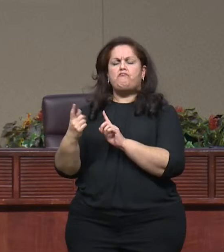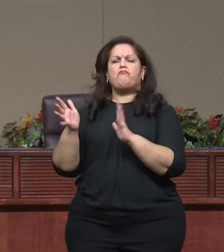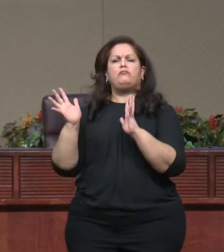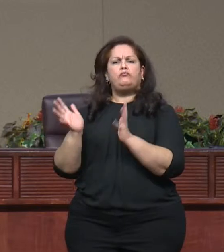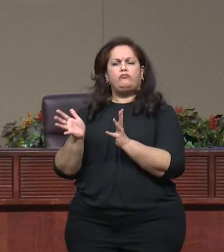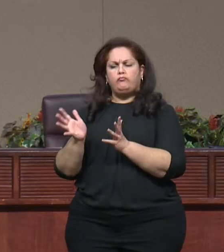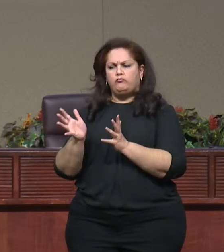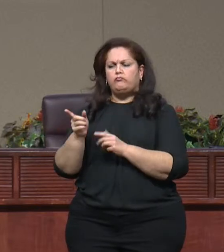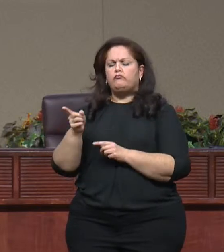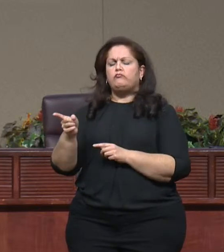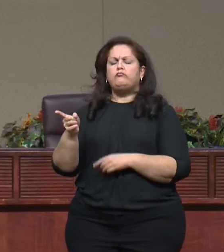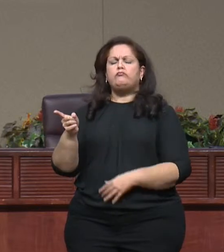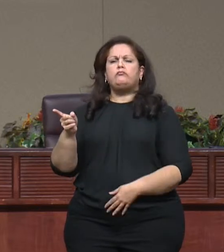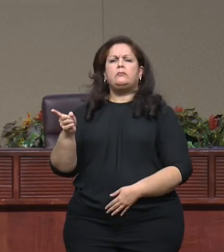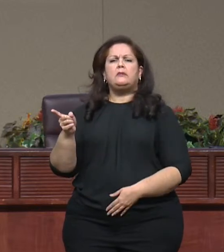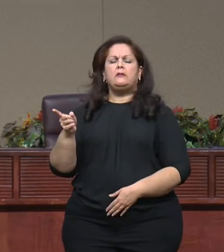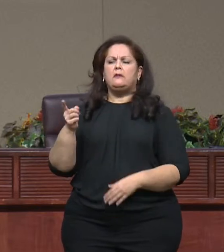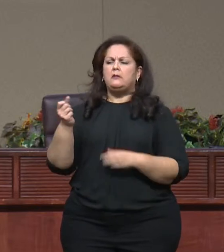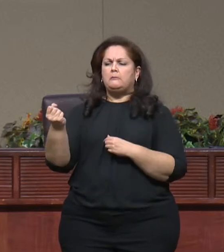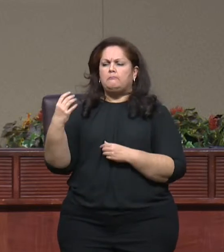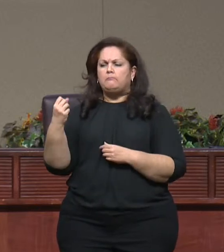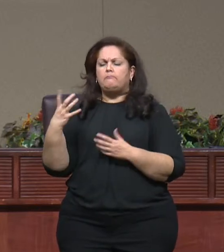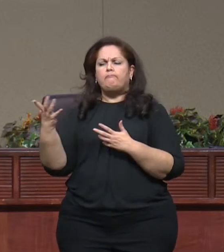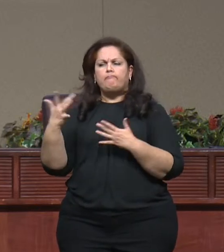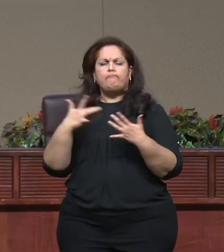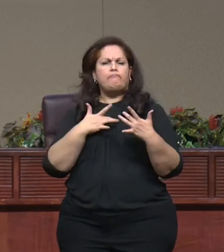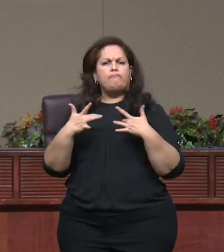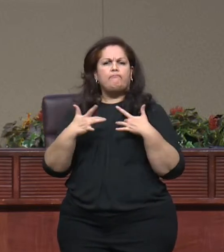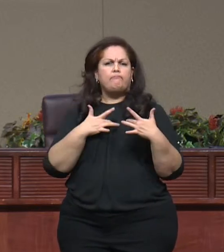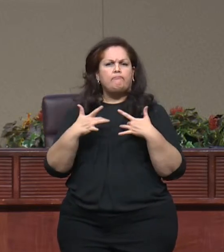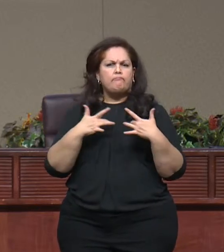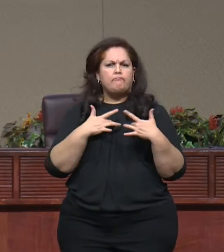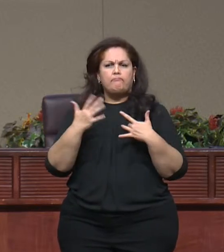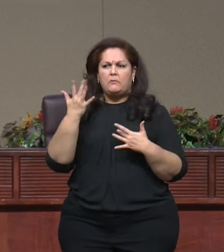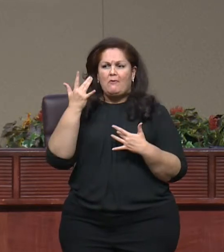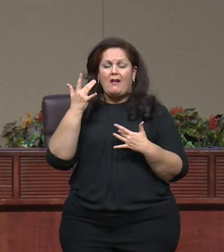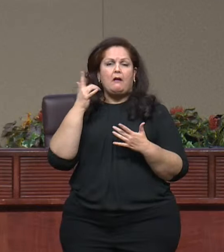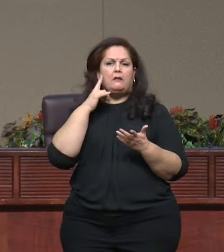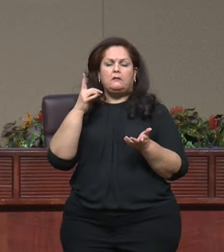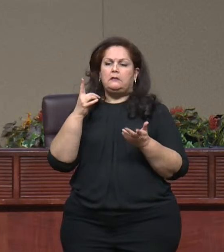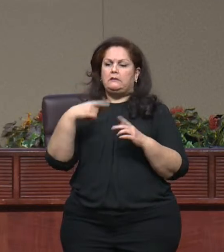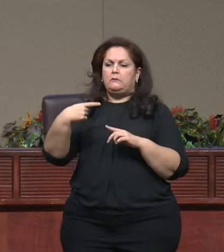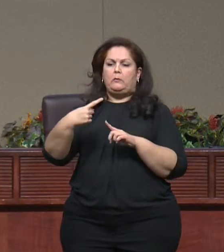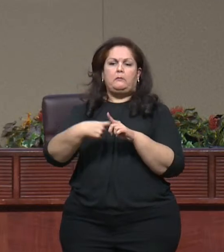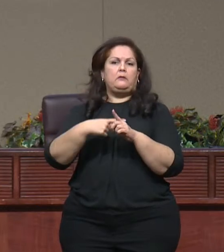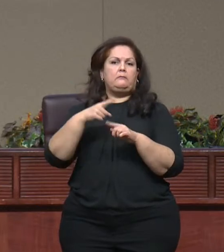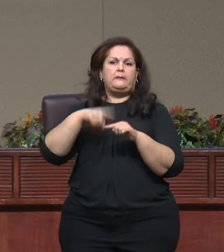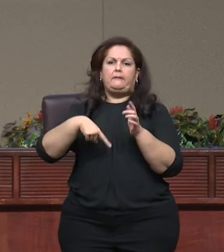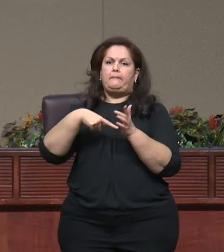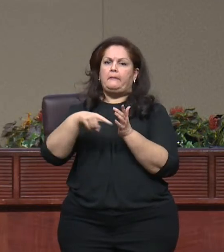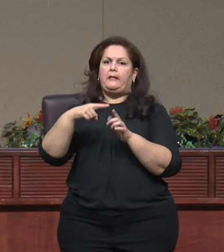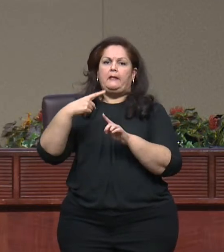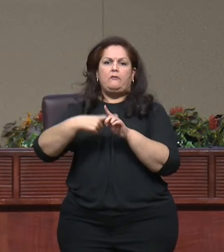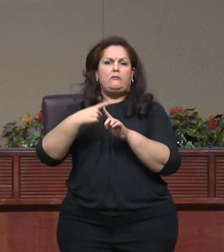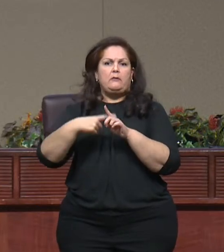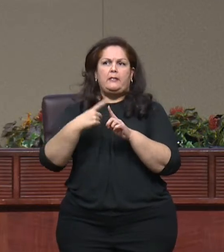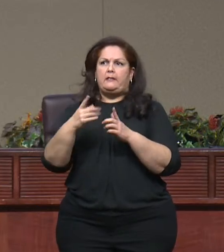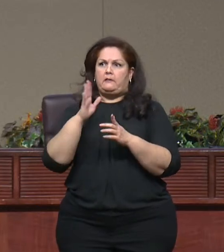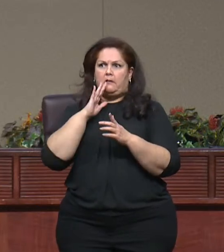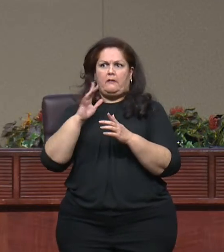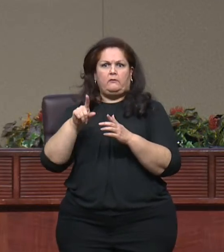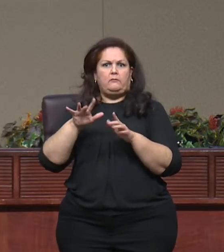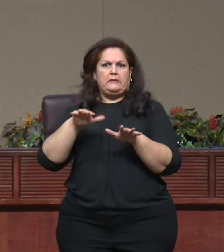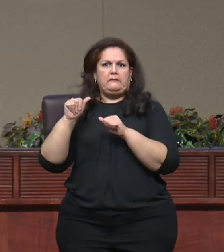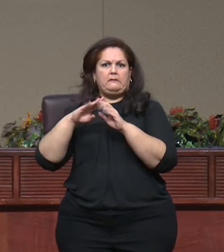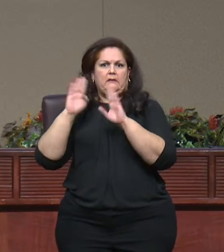and she was concerned that she was facing eviction next month, and she was looking for some